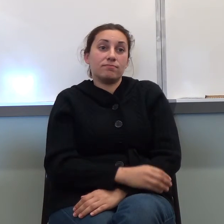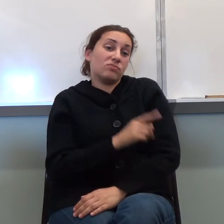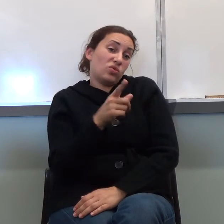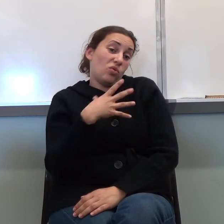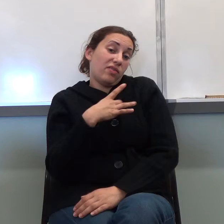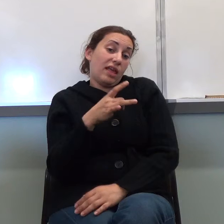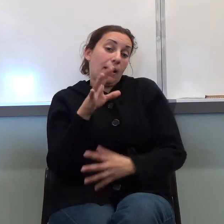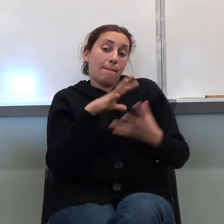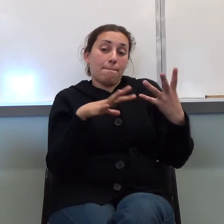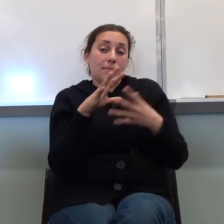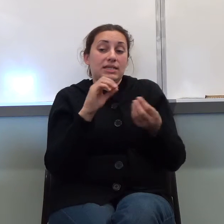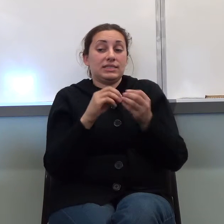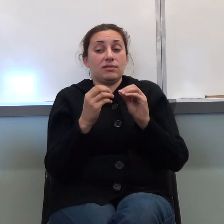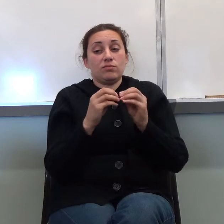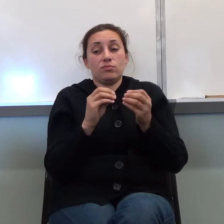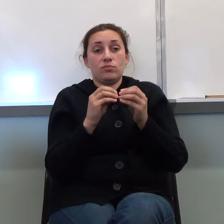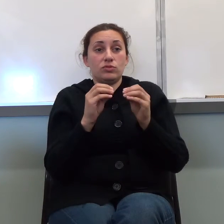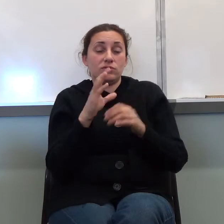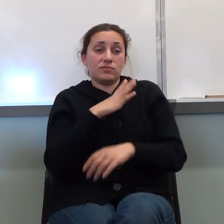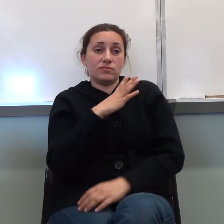lovers. There you go.